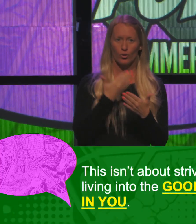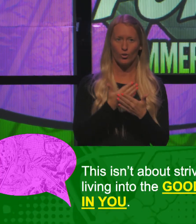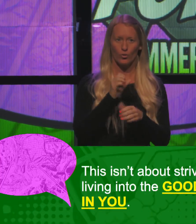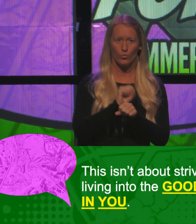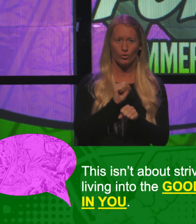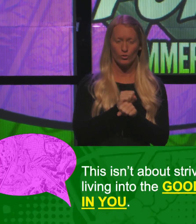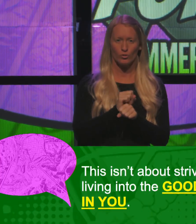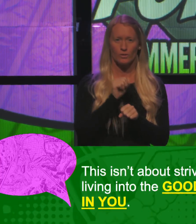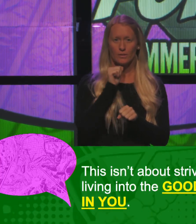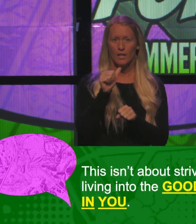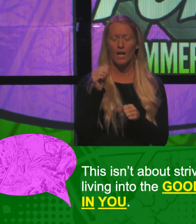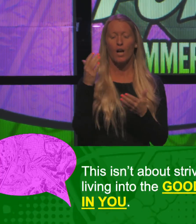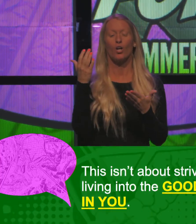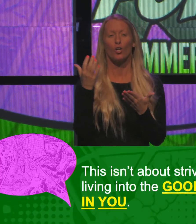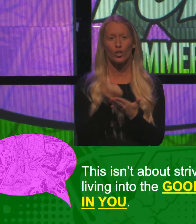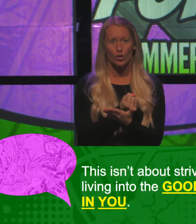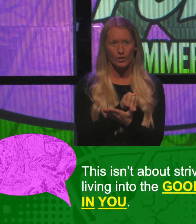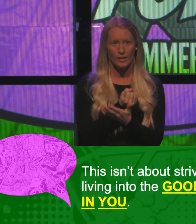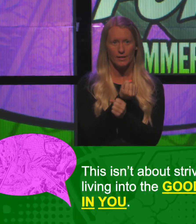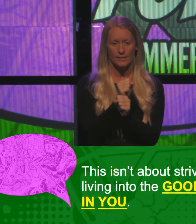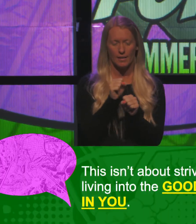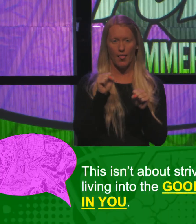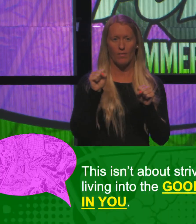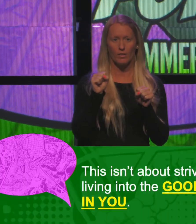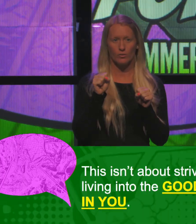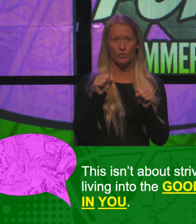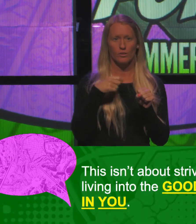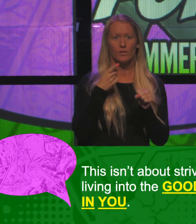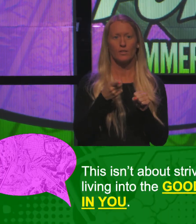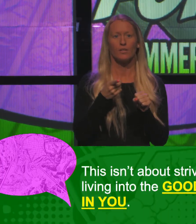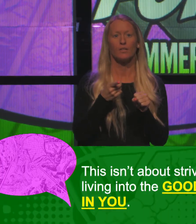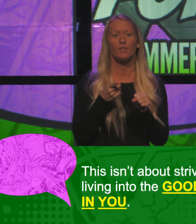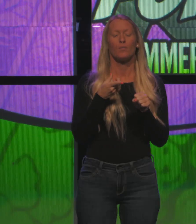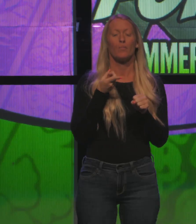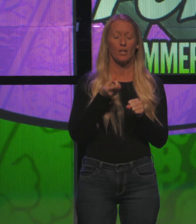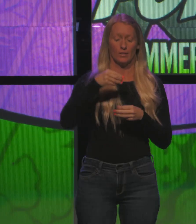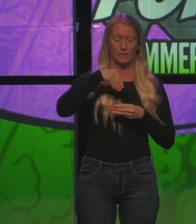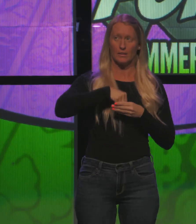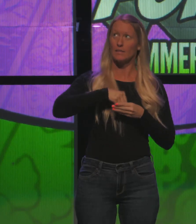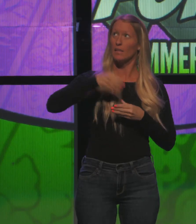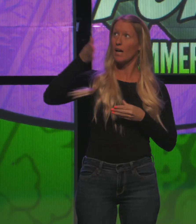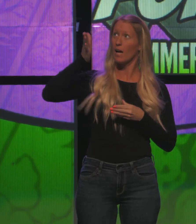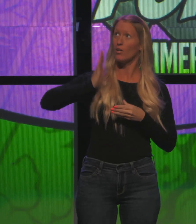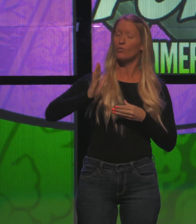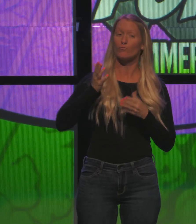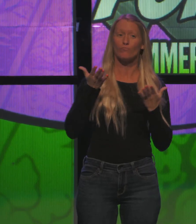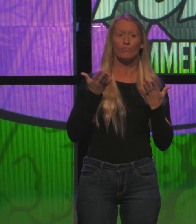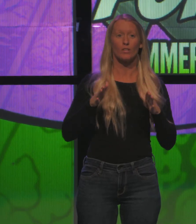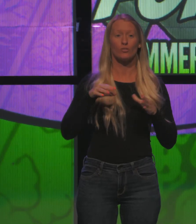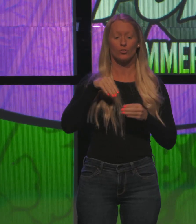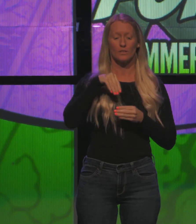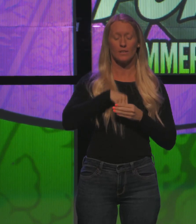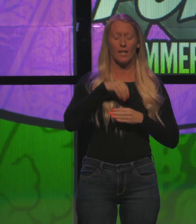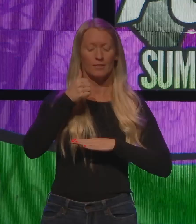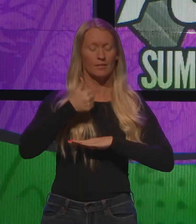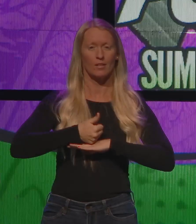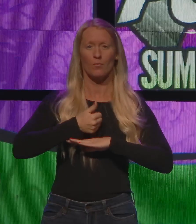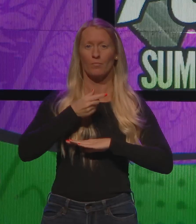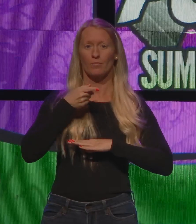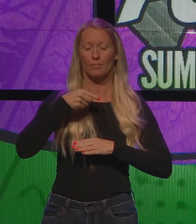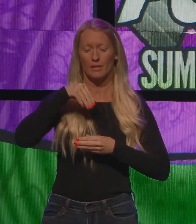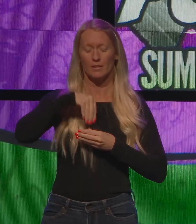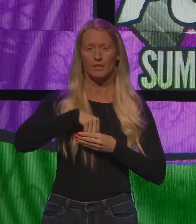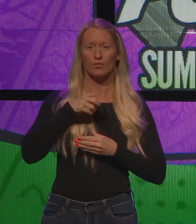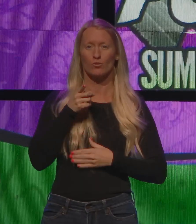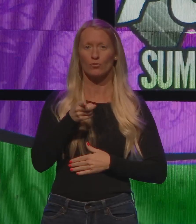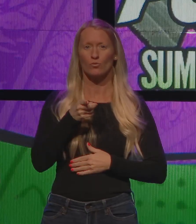this is about living into the goodness that God has already placed in you. Like, there's so much in the world that leads